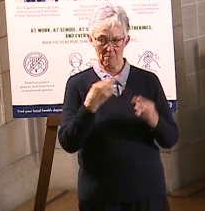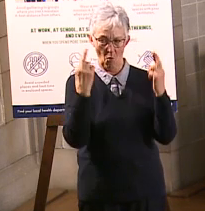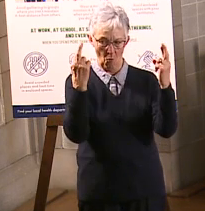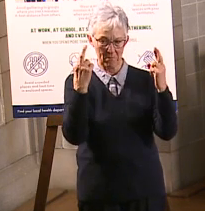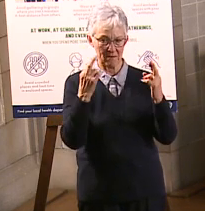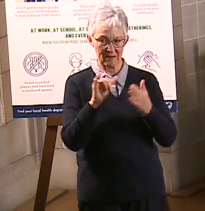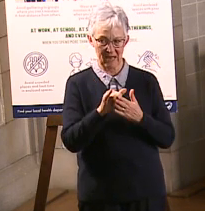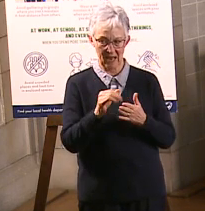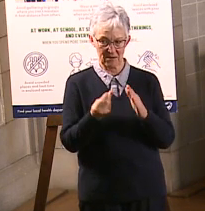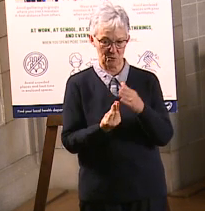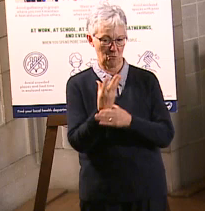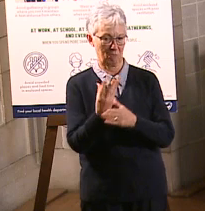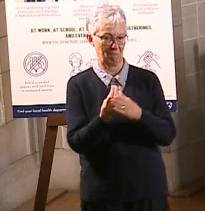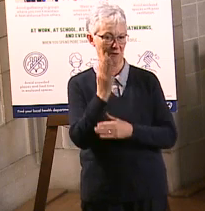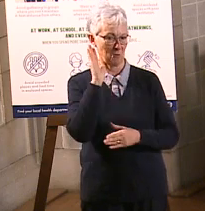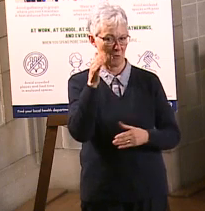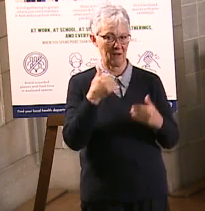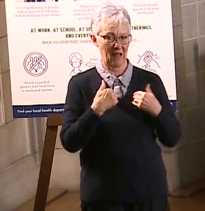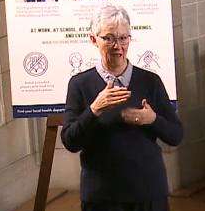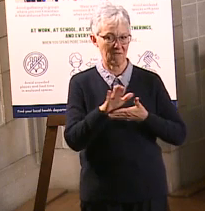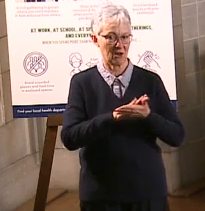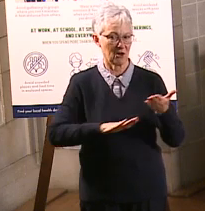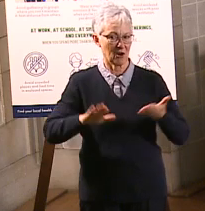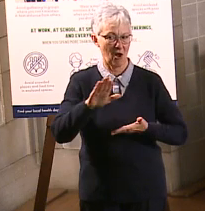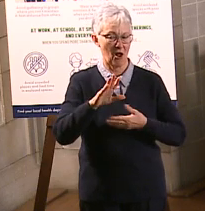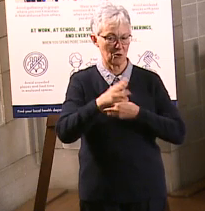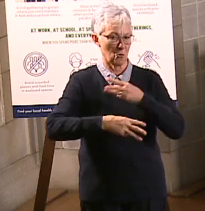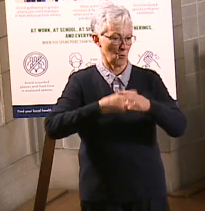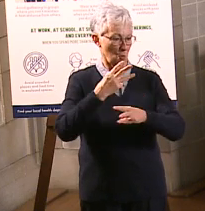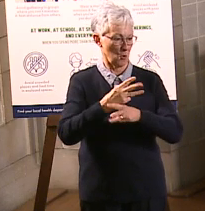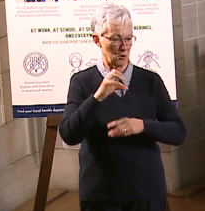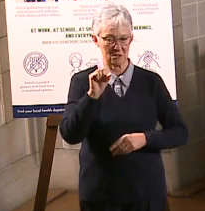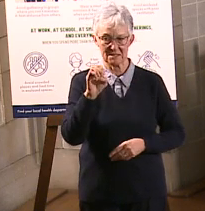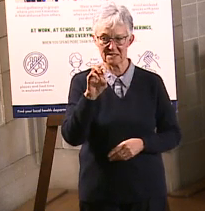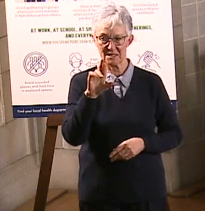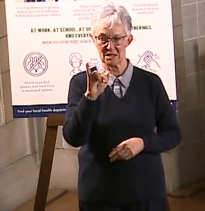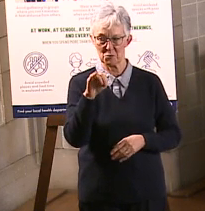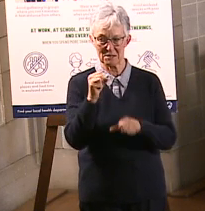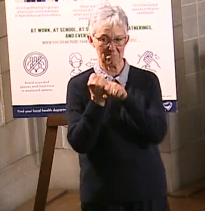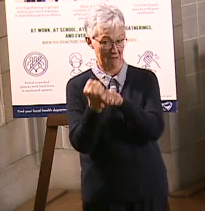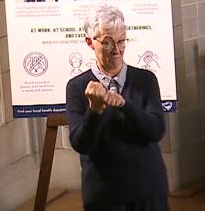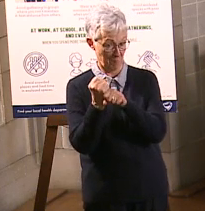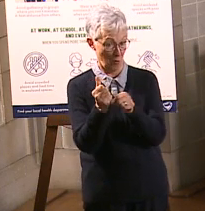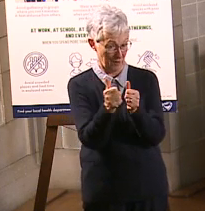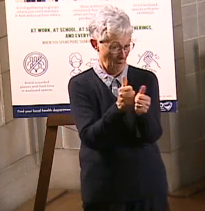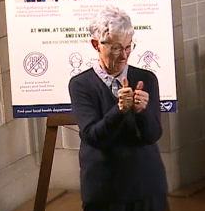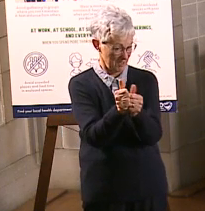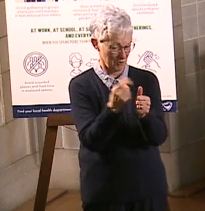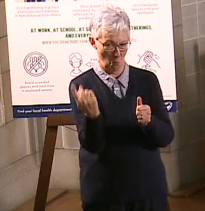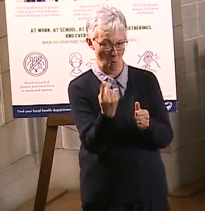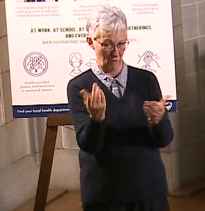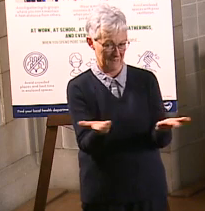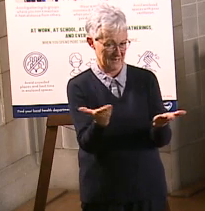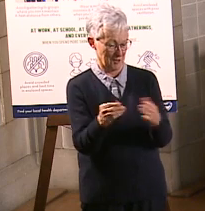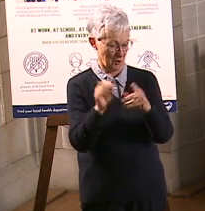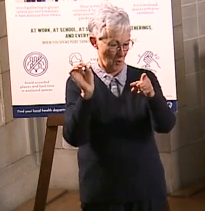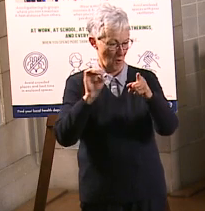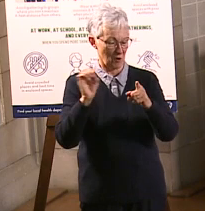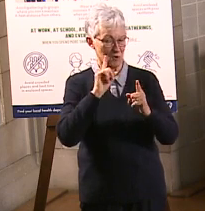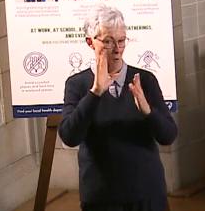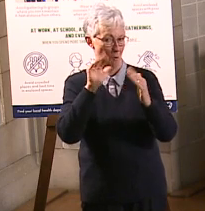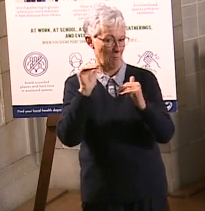hopefully. And thank you for taking the time out today for us. And thank you for what Nebraska does for